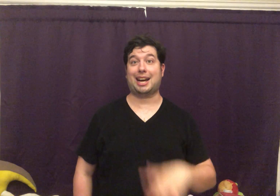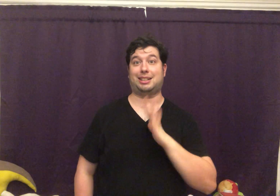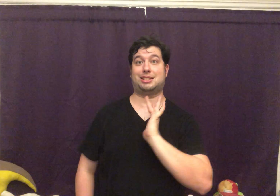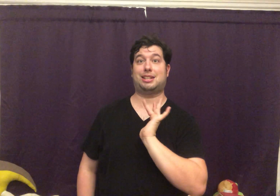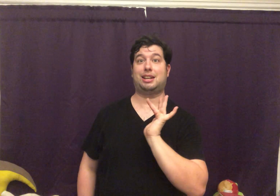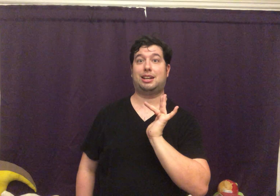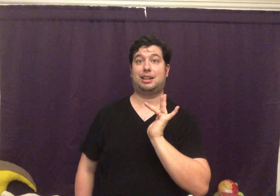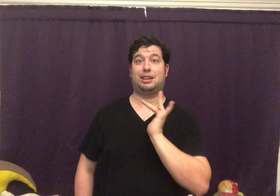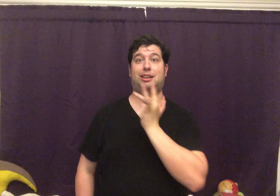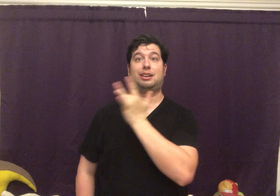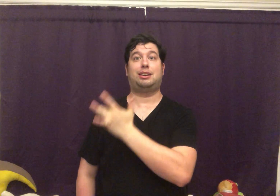Kind.